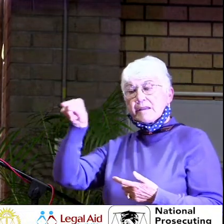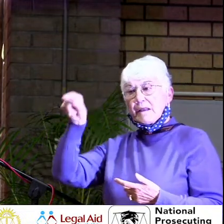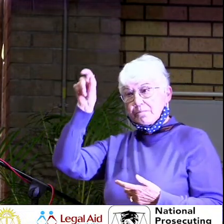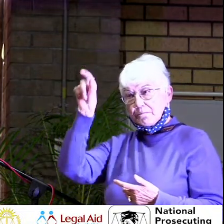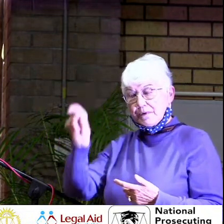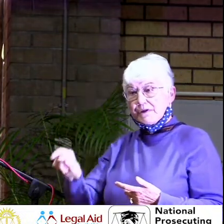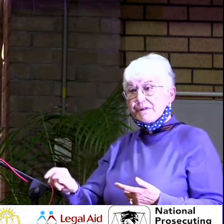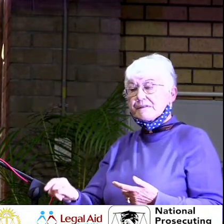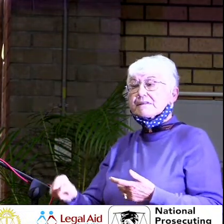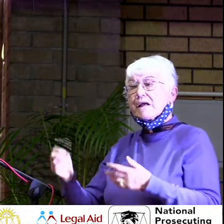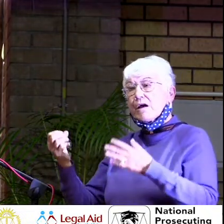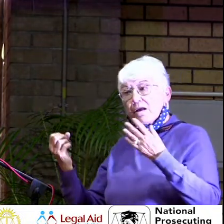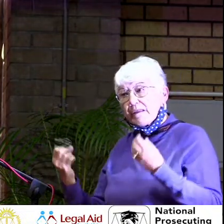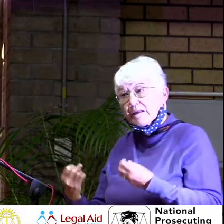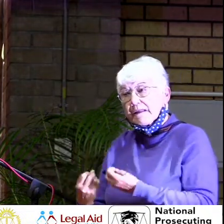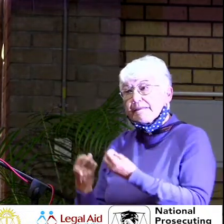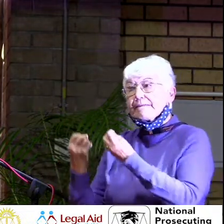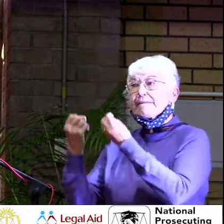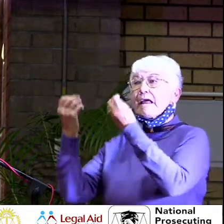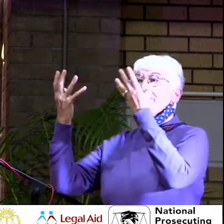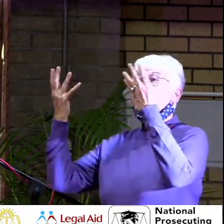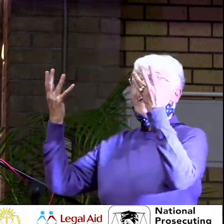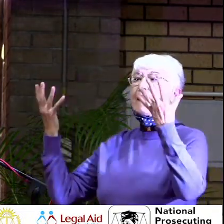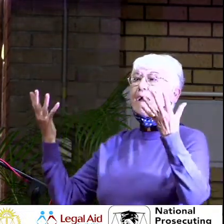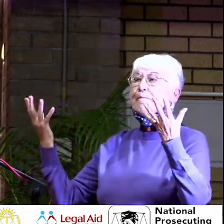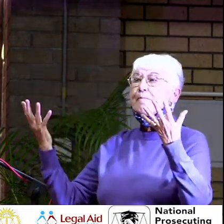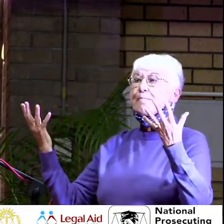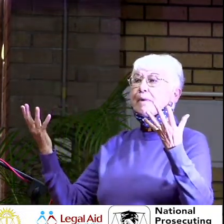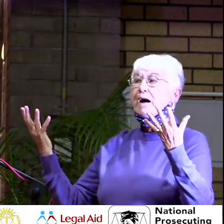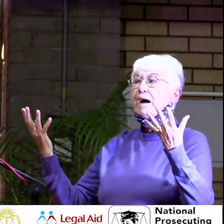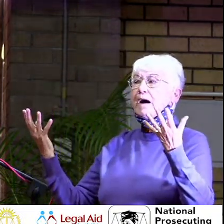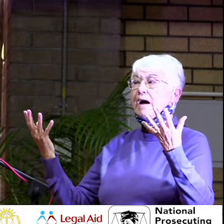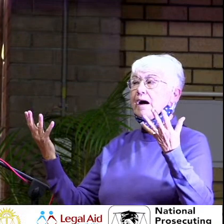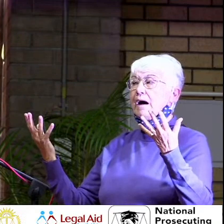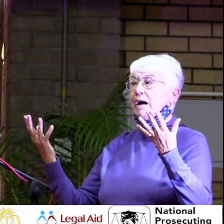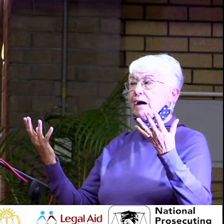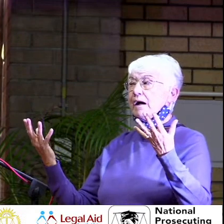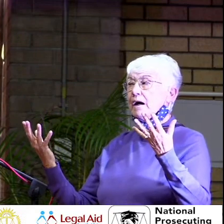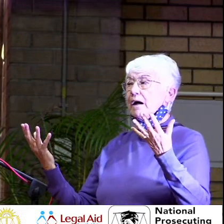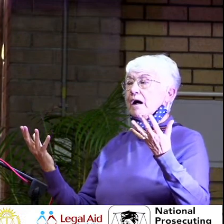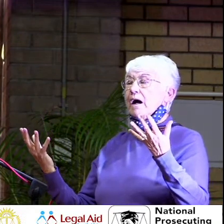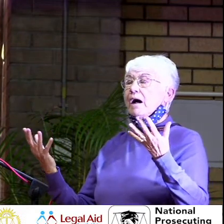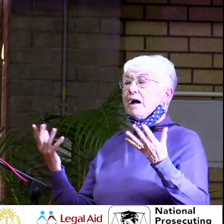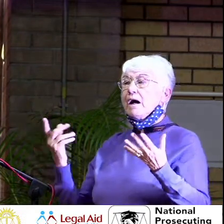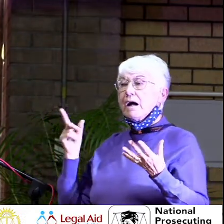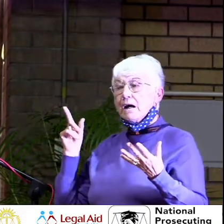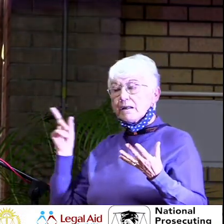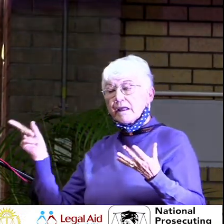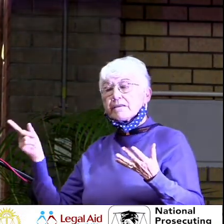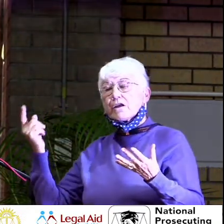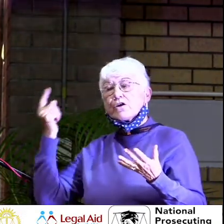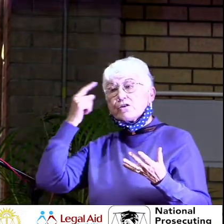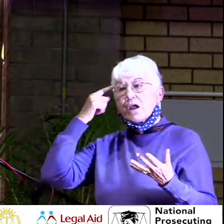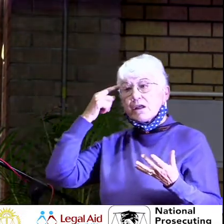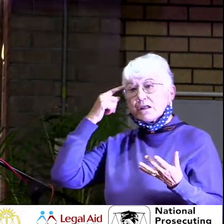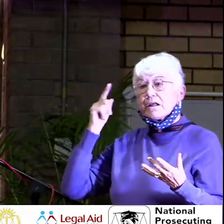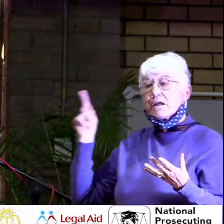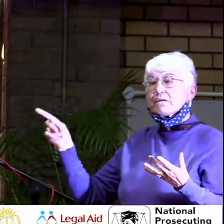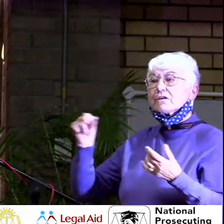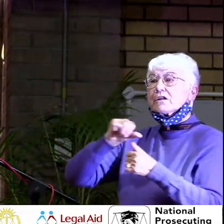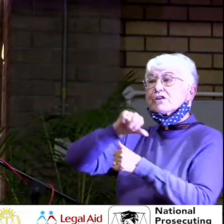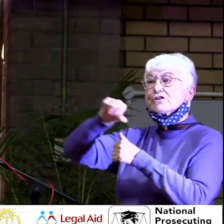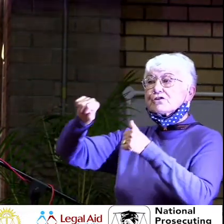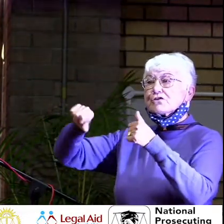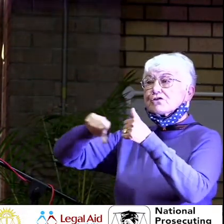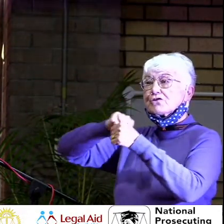them and make sure that they become socially responsible persons by the time